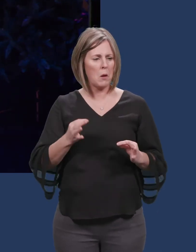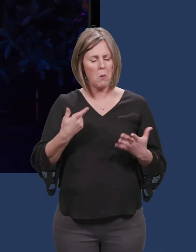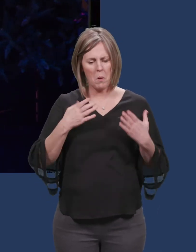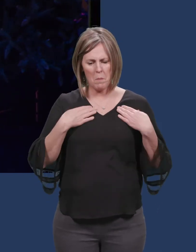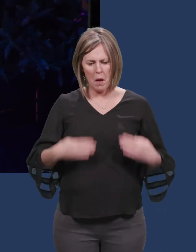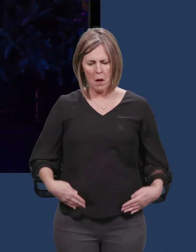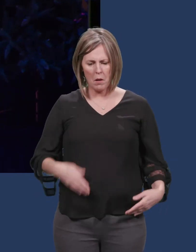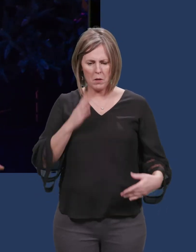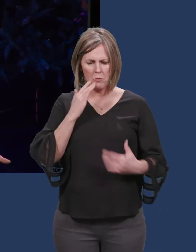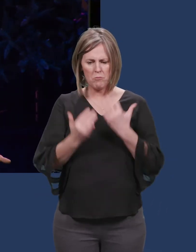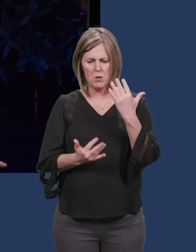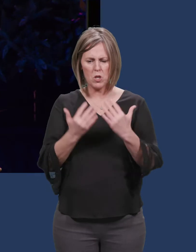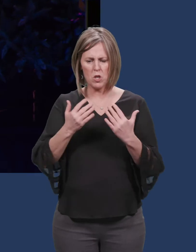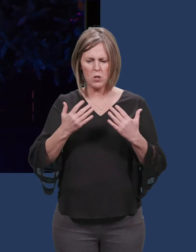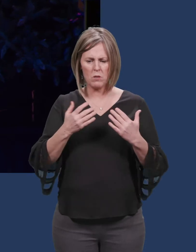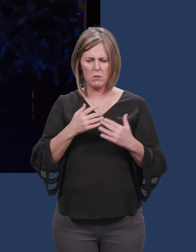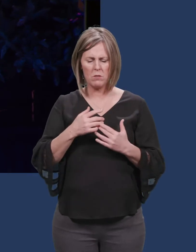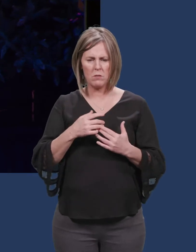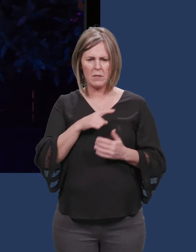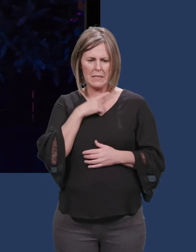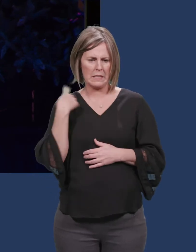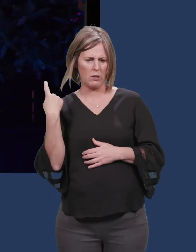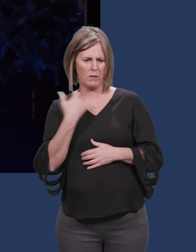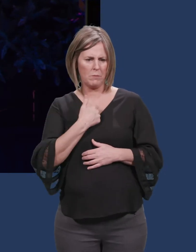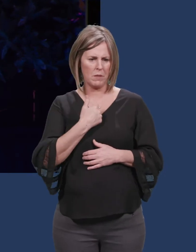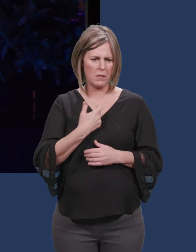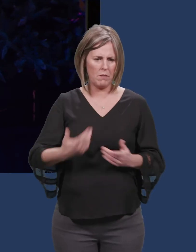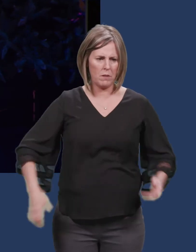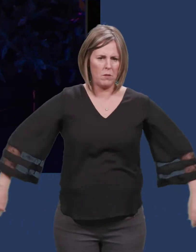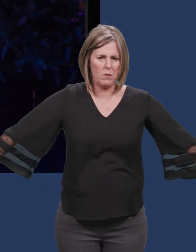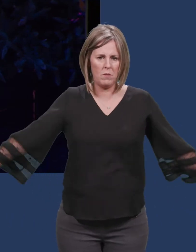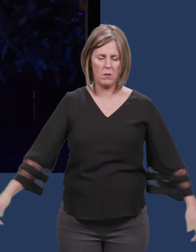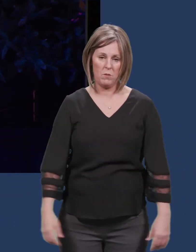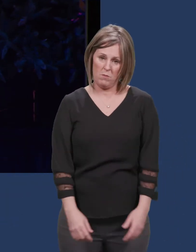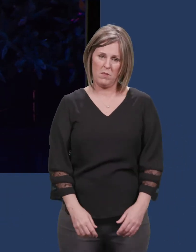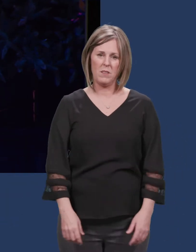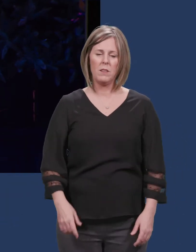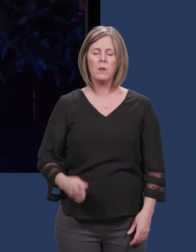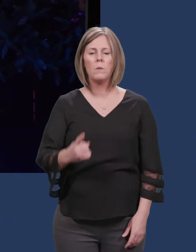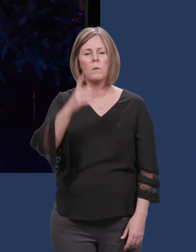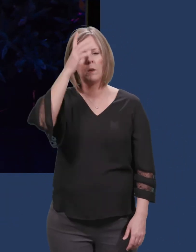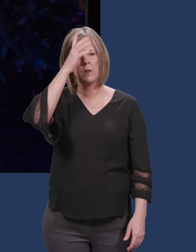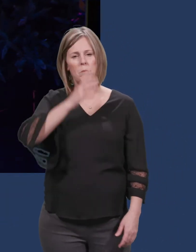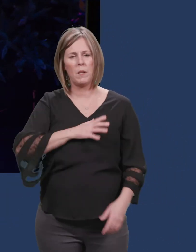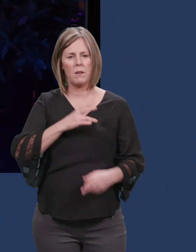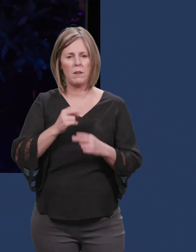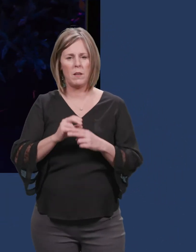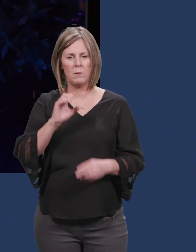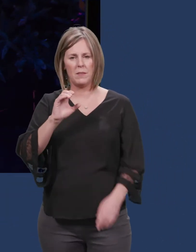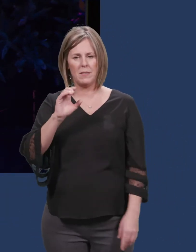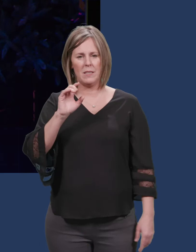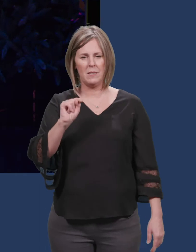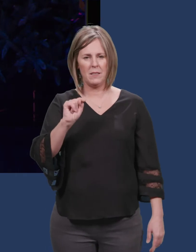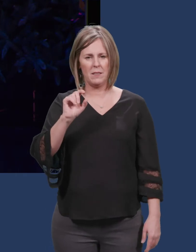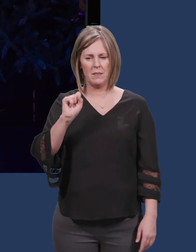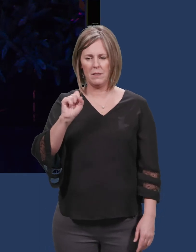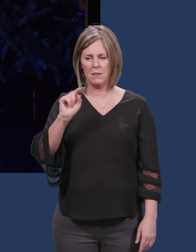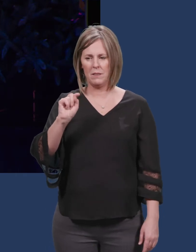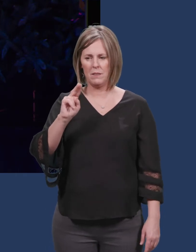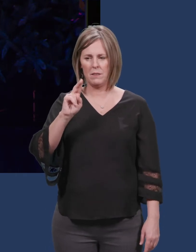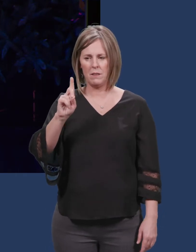burned? Without love, that's nothing. A guy named C.T. Studd gave it all